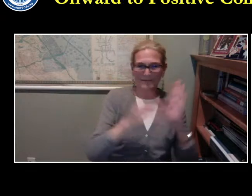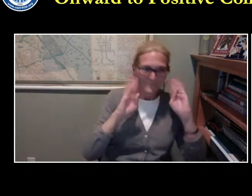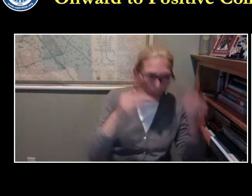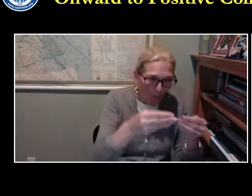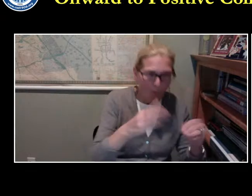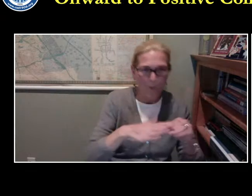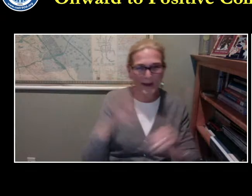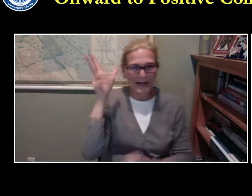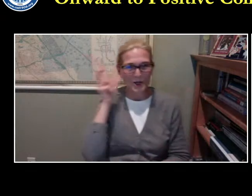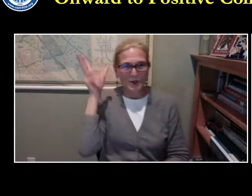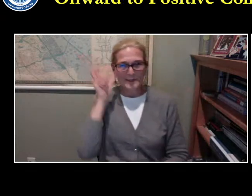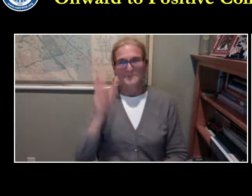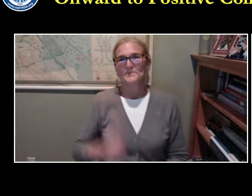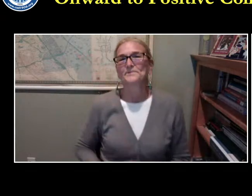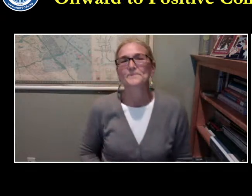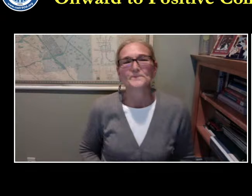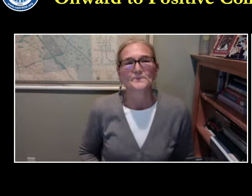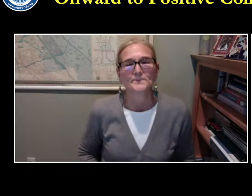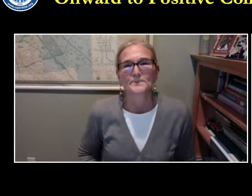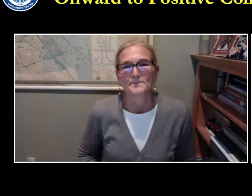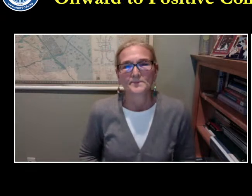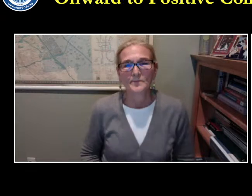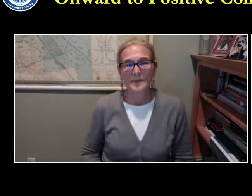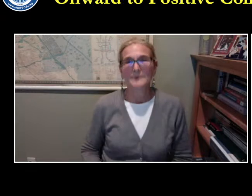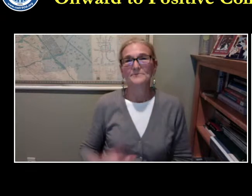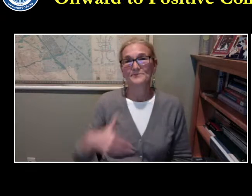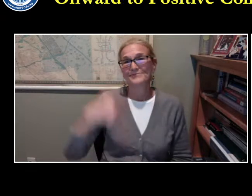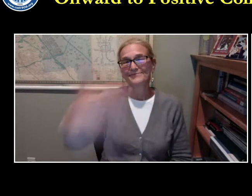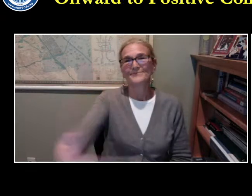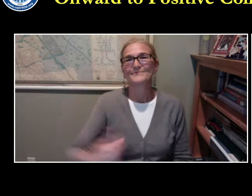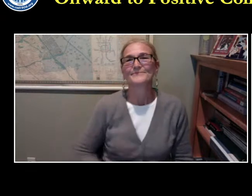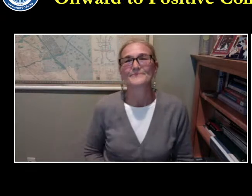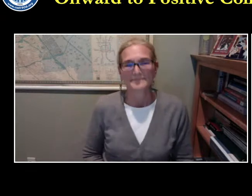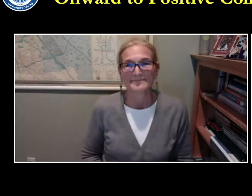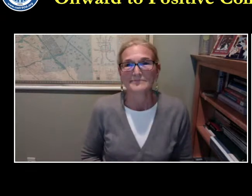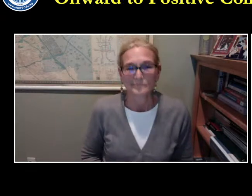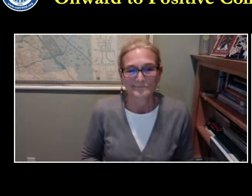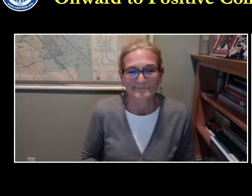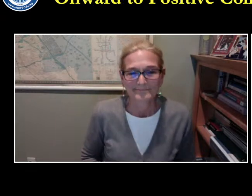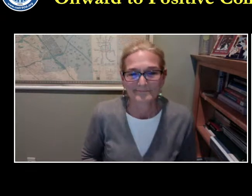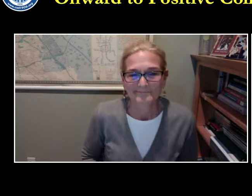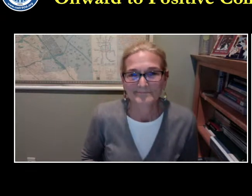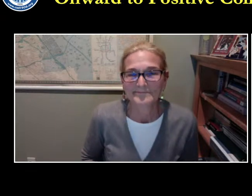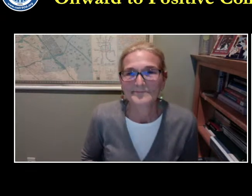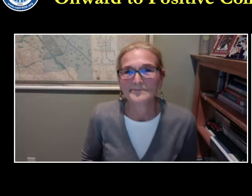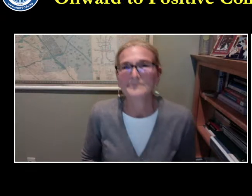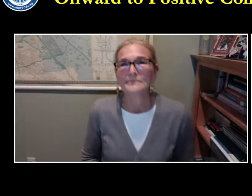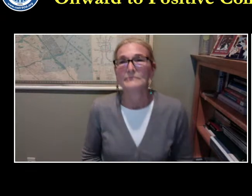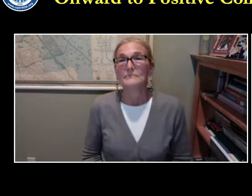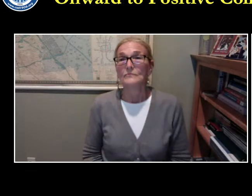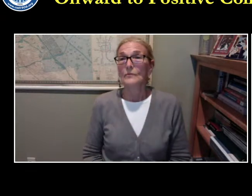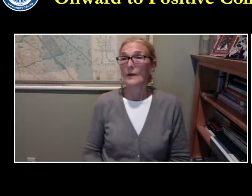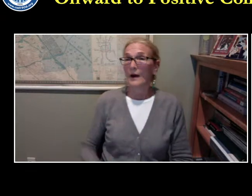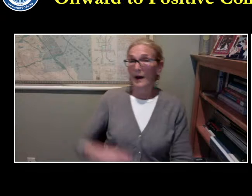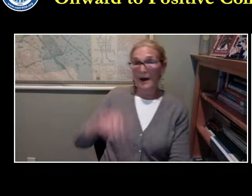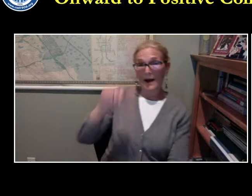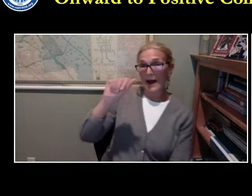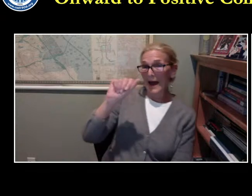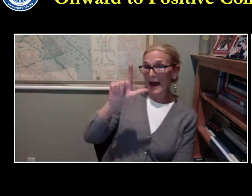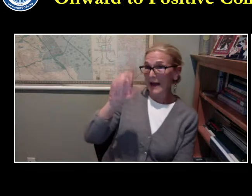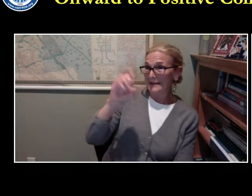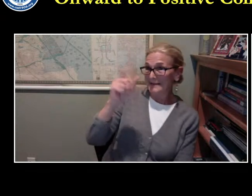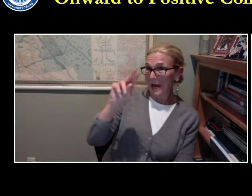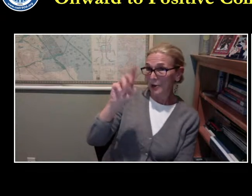percentage. But this clearly shows that the focus and the emphasis of EDI's policy is on hearing and not